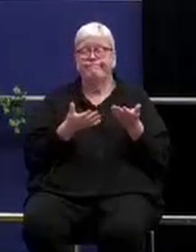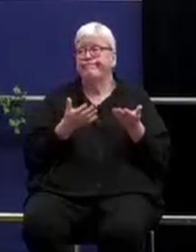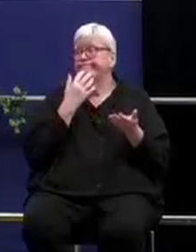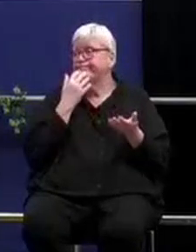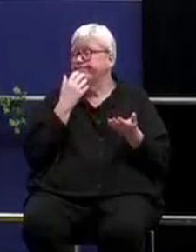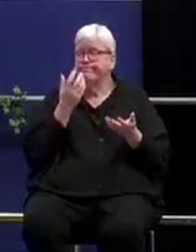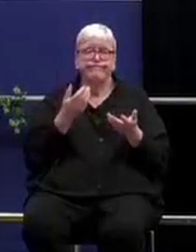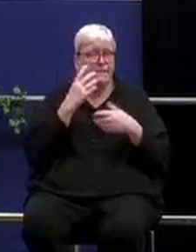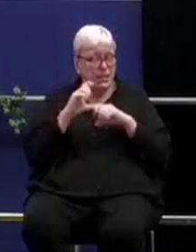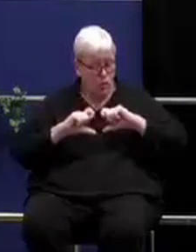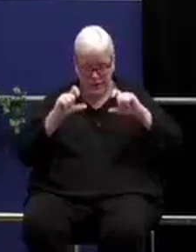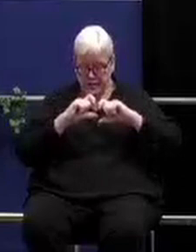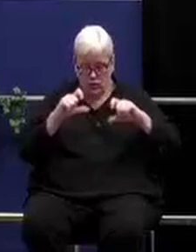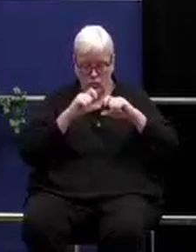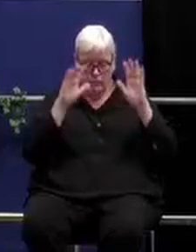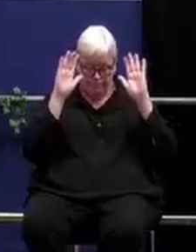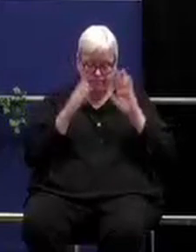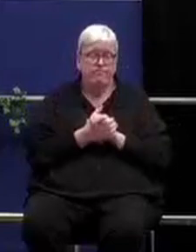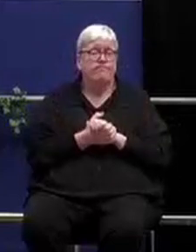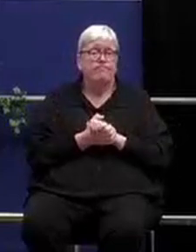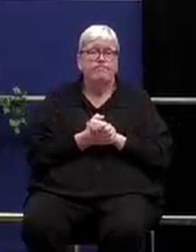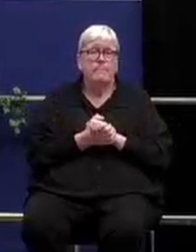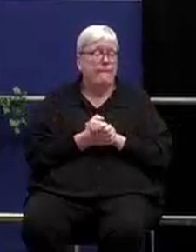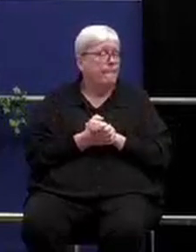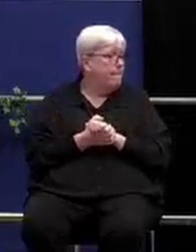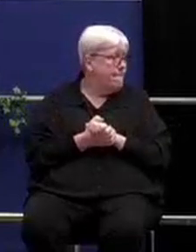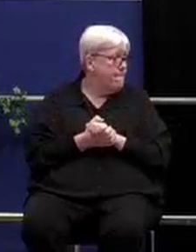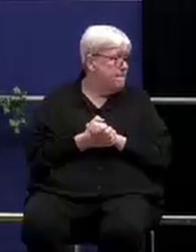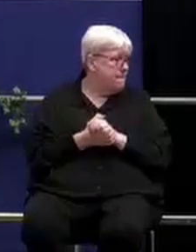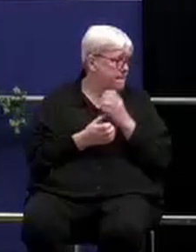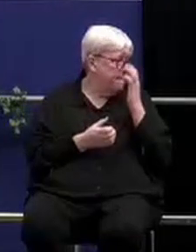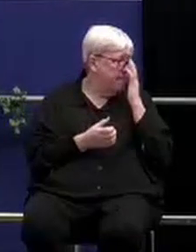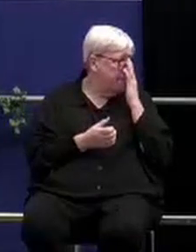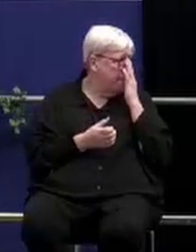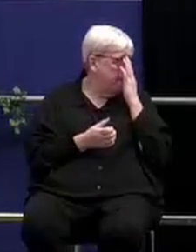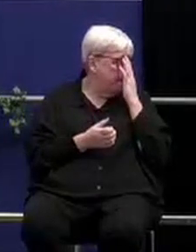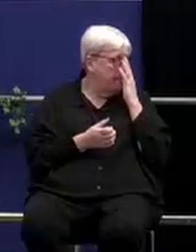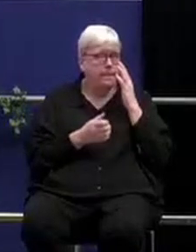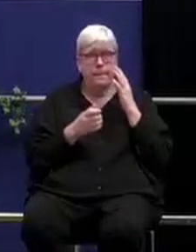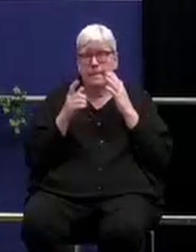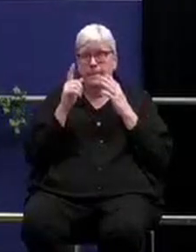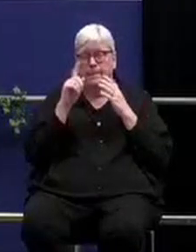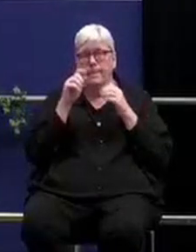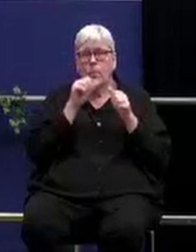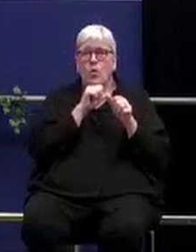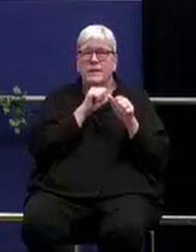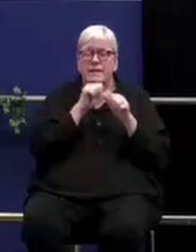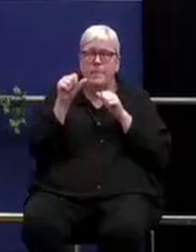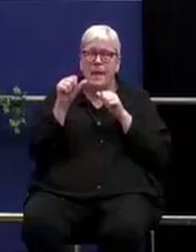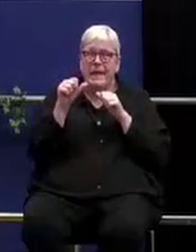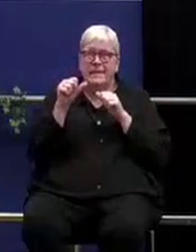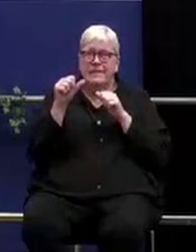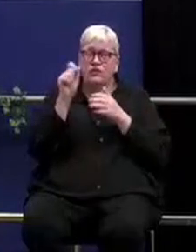then be like, okay, enough, back to the desk, back to work. Yeah. What is the best piece of writing advice you've